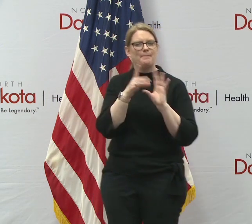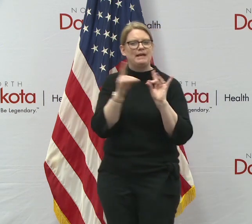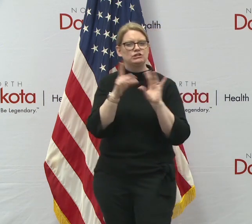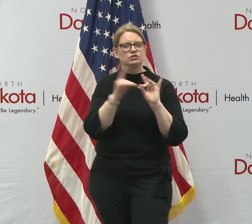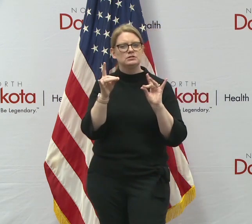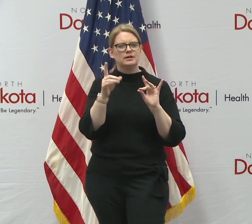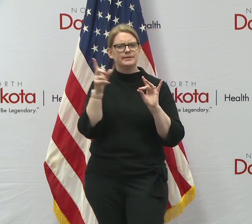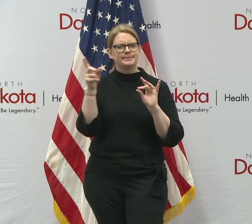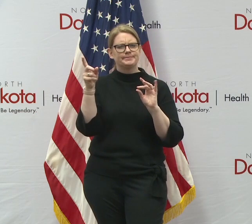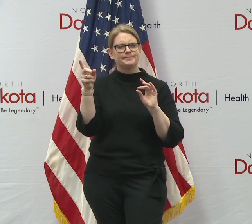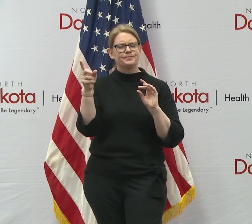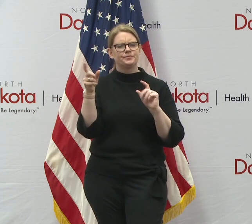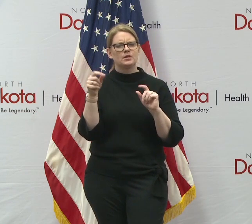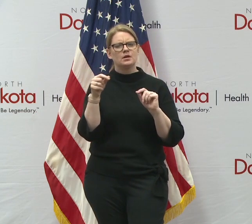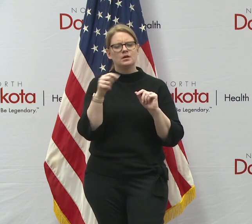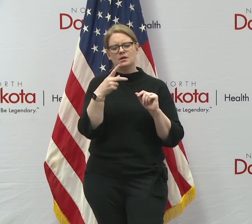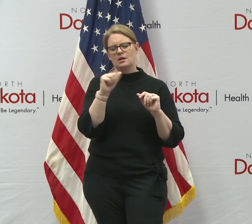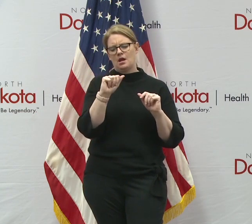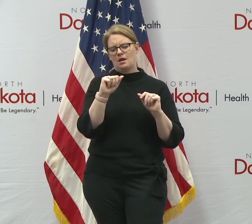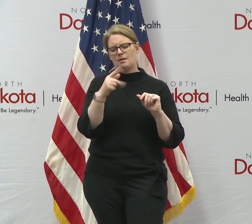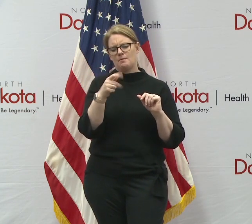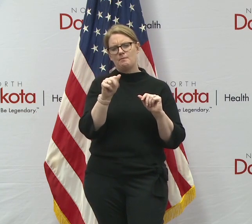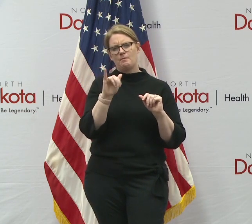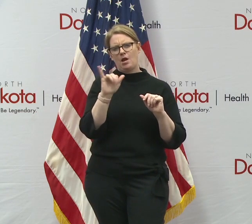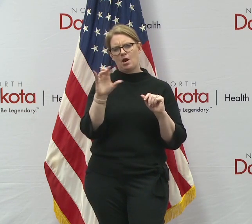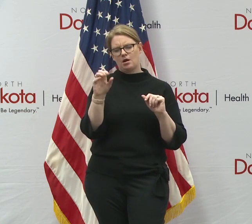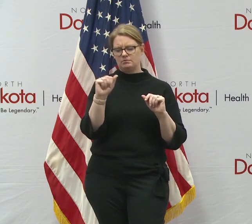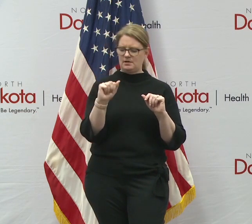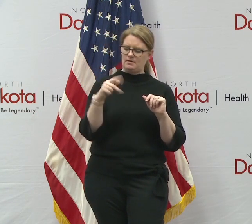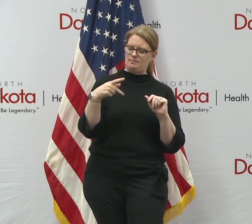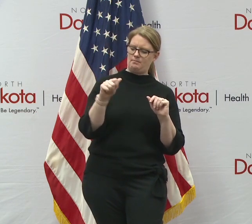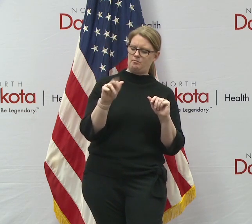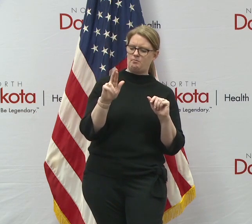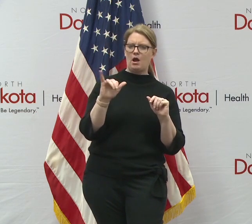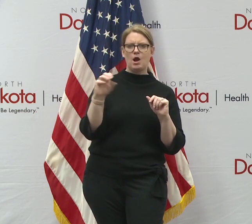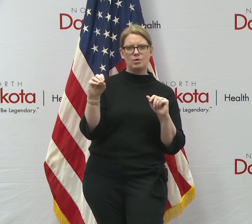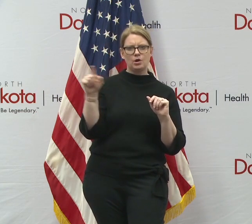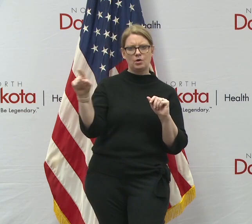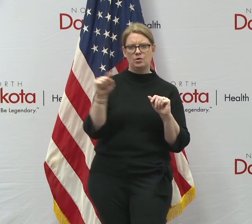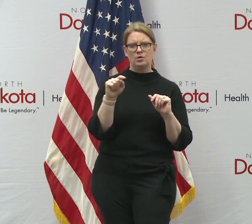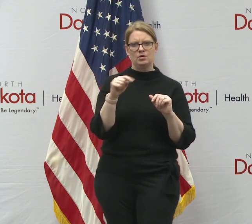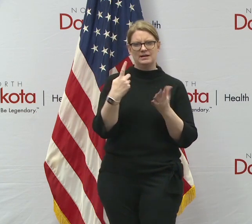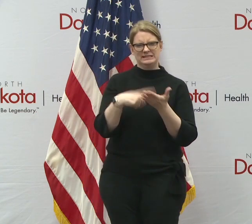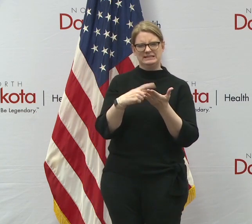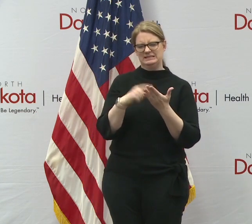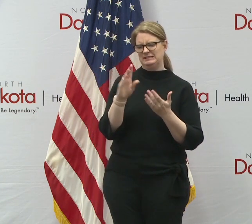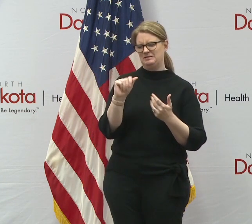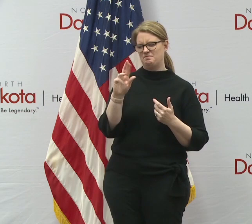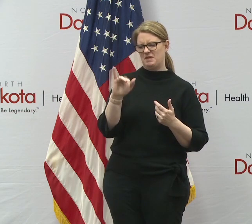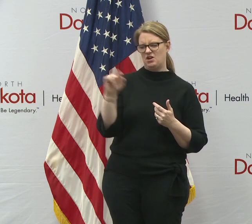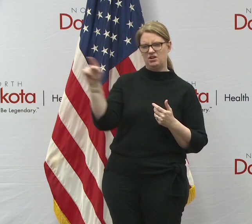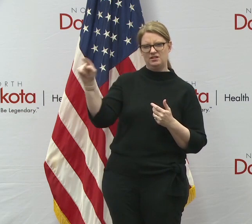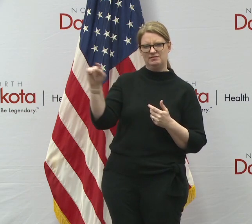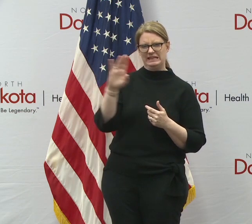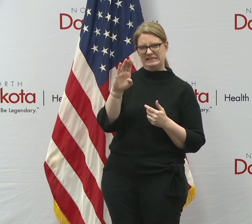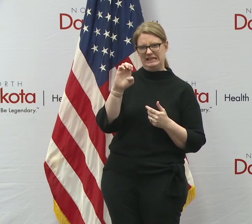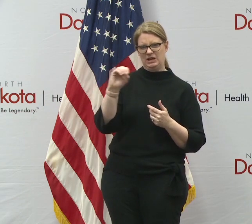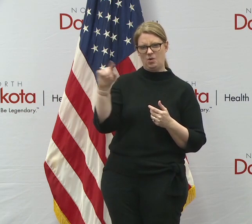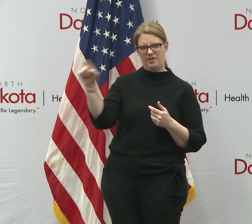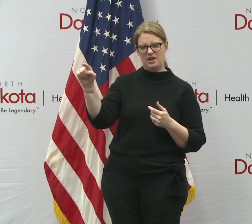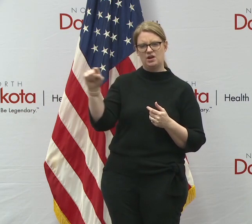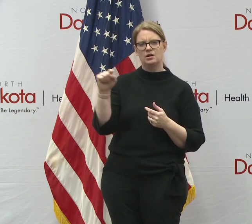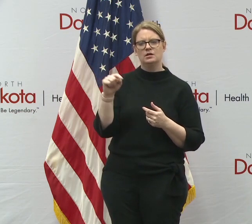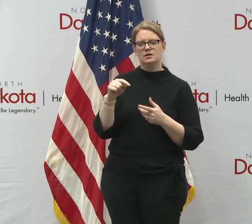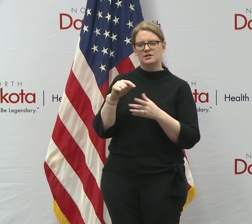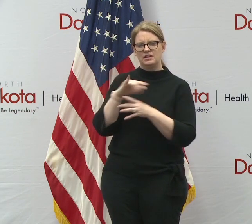that that Apario was part of a group. I had a chance to talk to Barry Batchelor, the CEO of Apario in Fargo. They're part of a